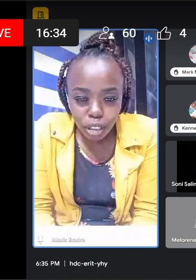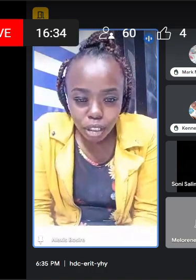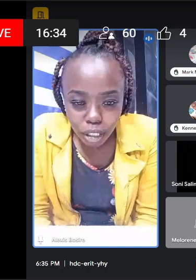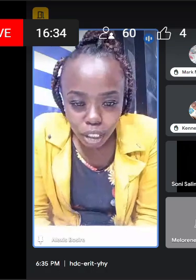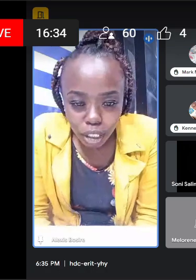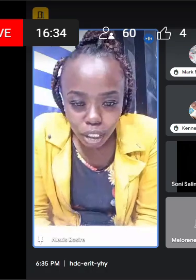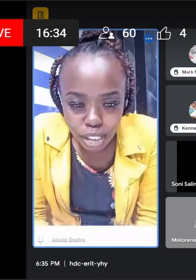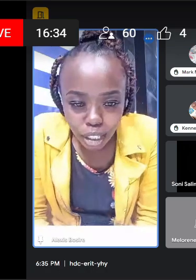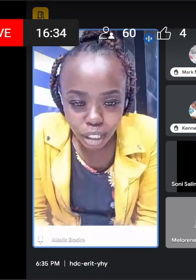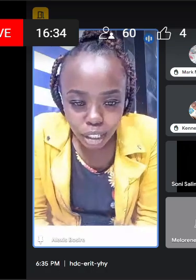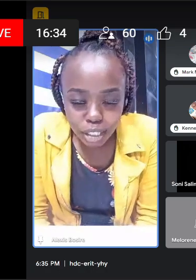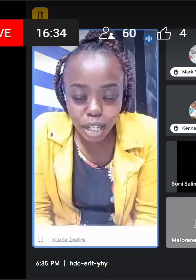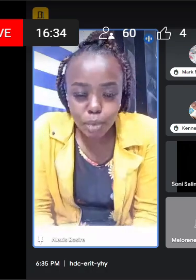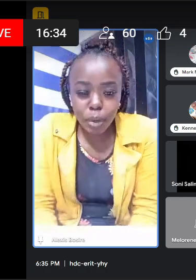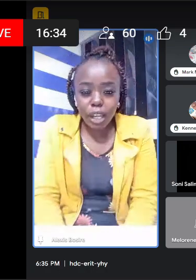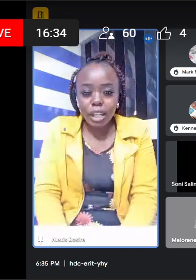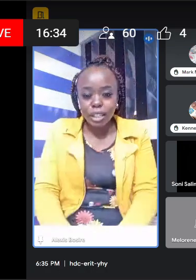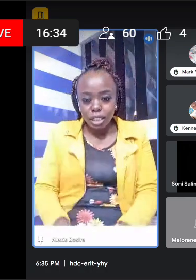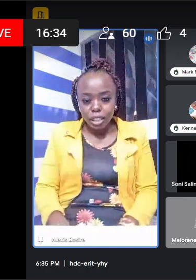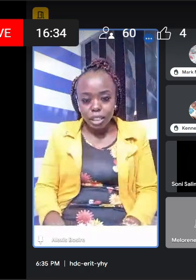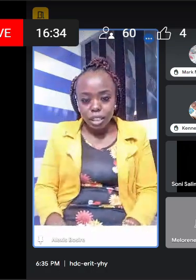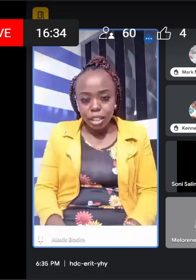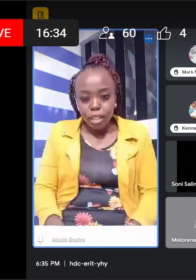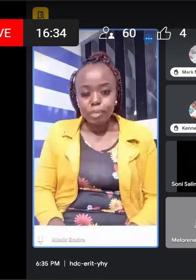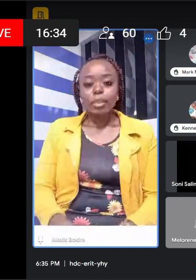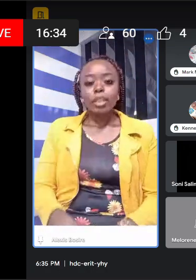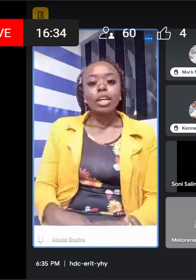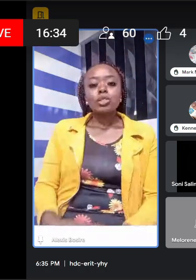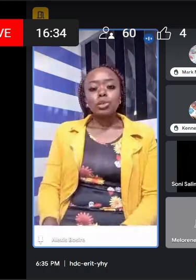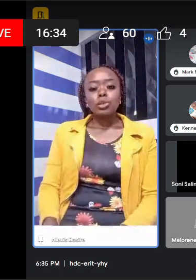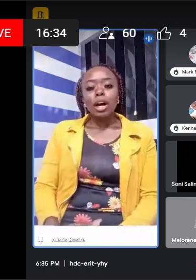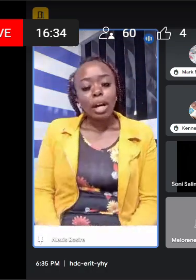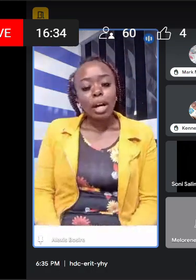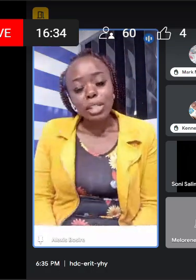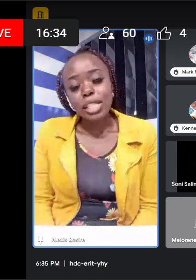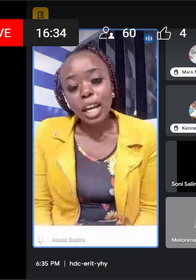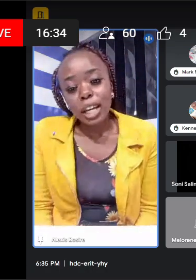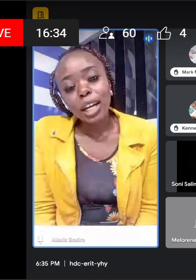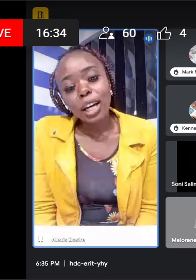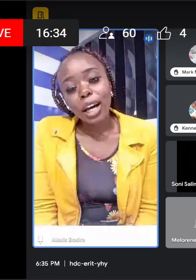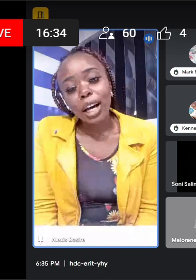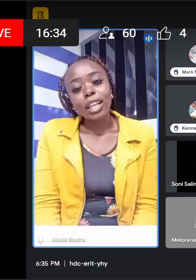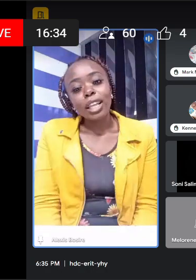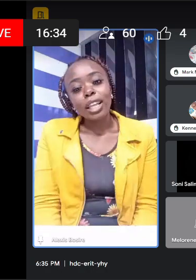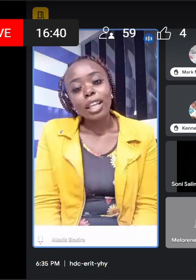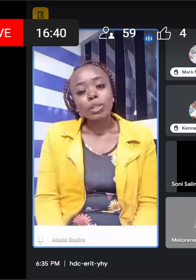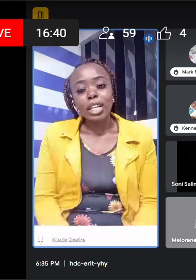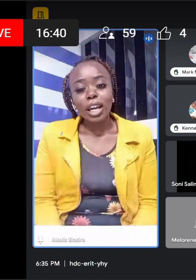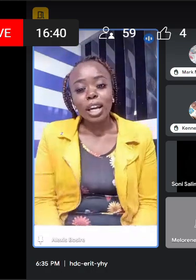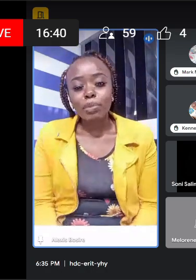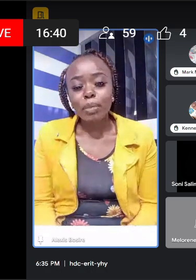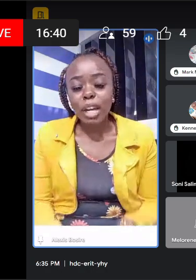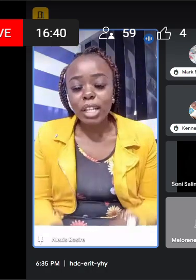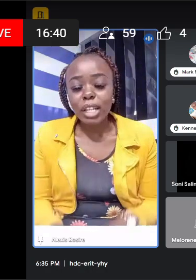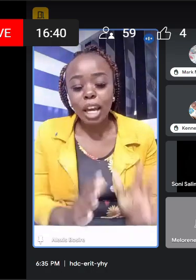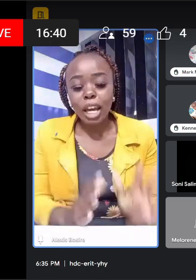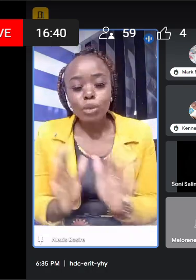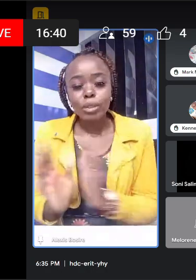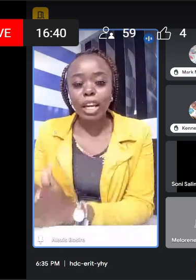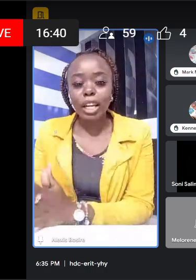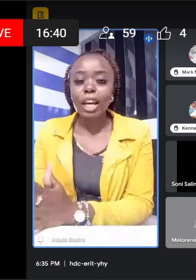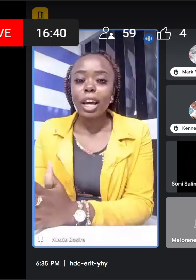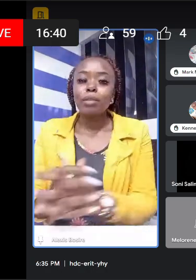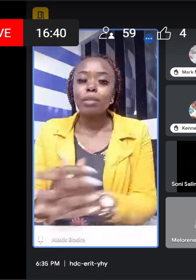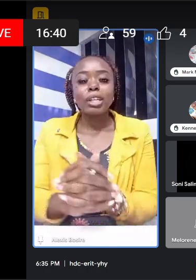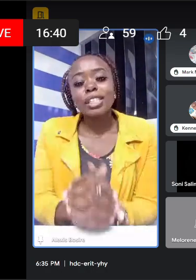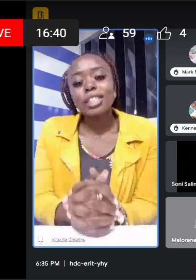Maybe just retype again. So I was saying that is how you sign the alphabets A to